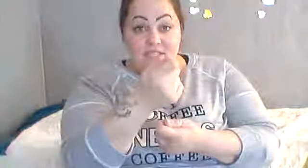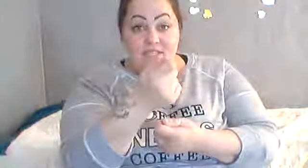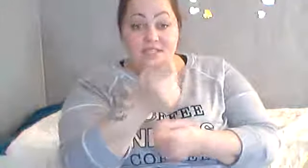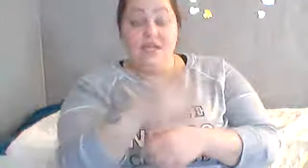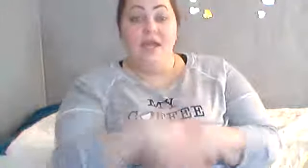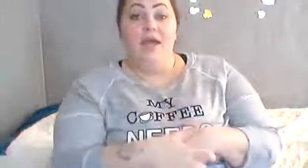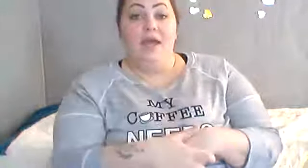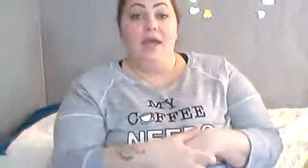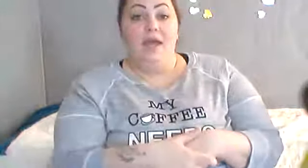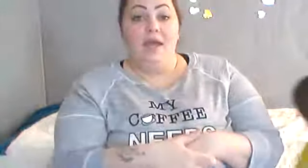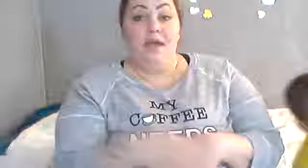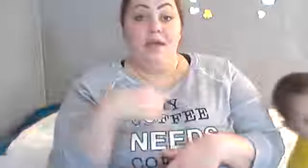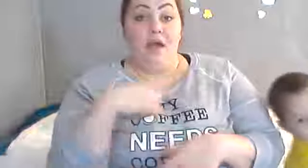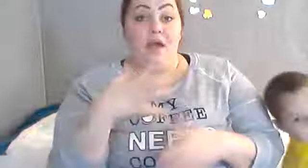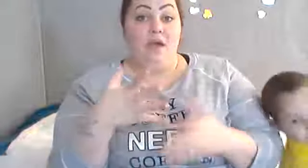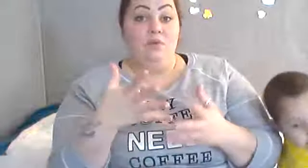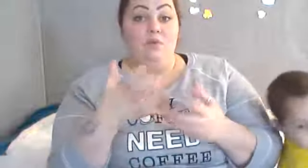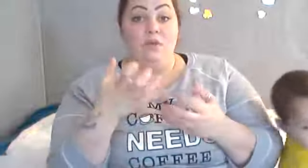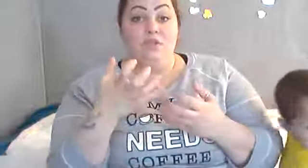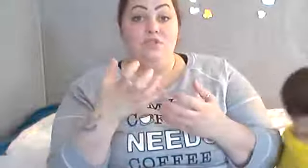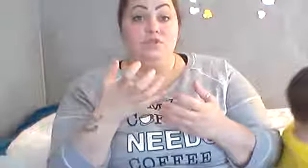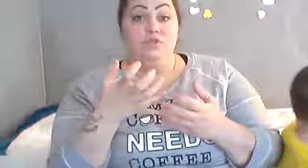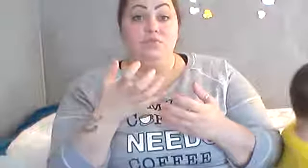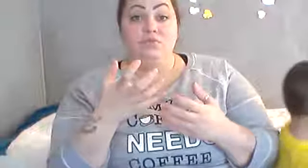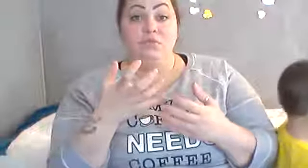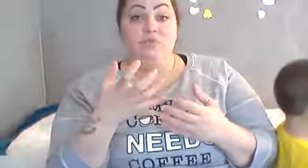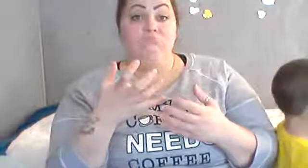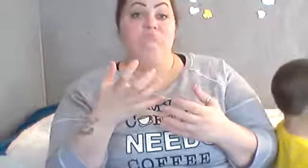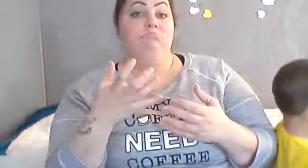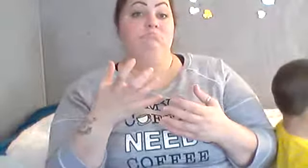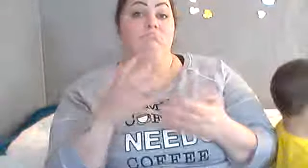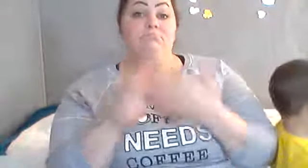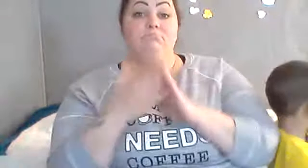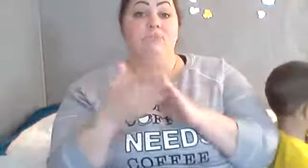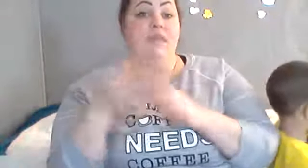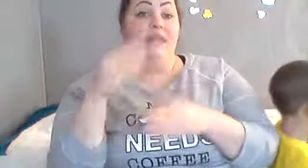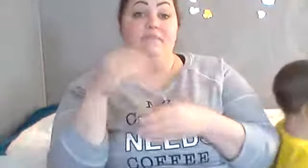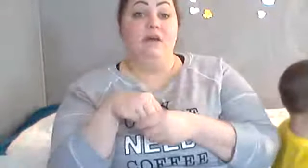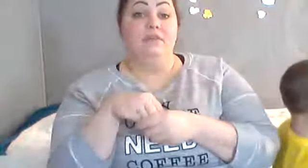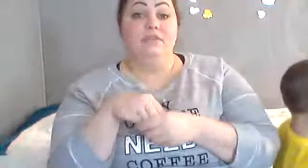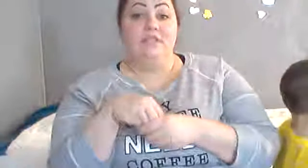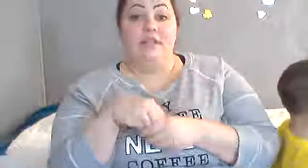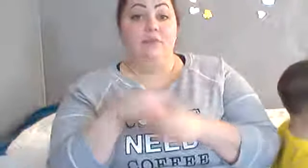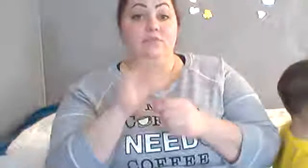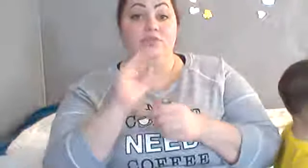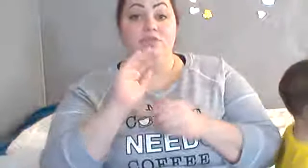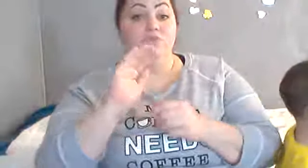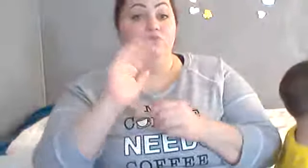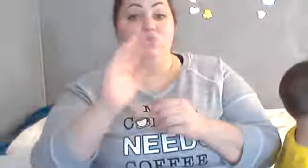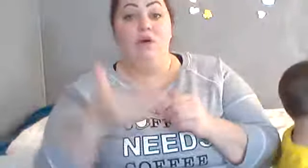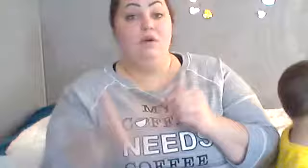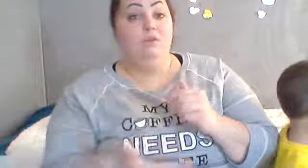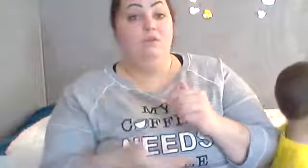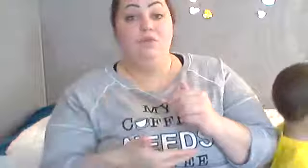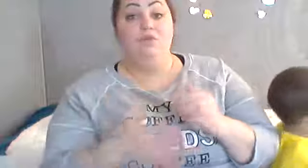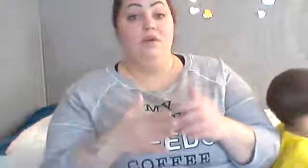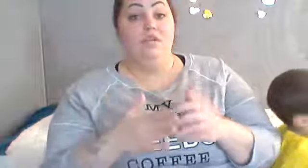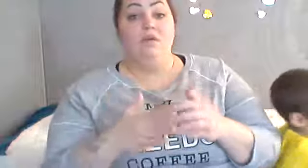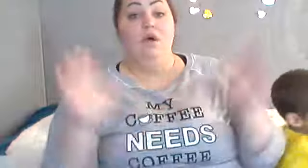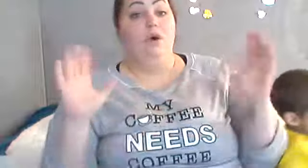interested and I want to get involved. And they should welcome you with